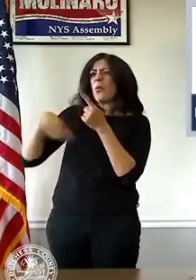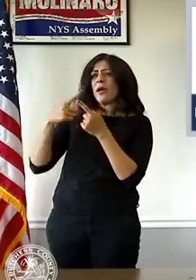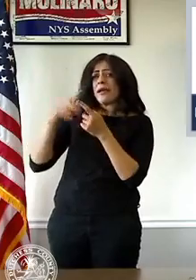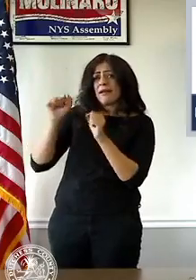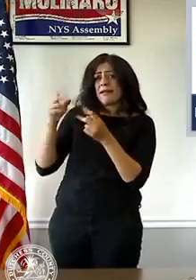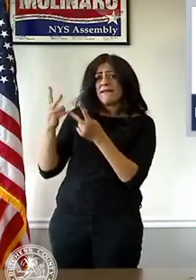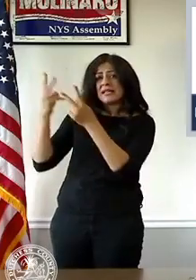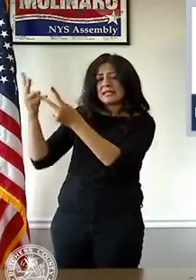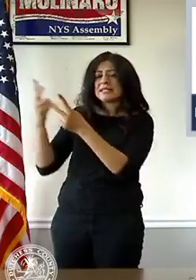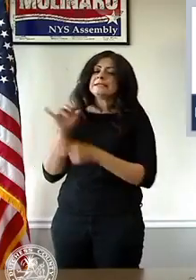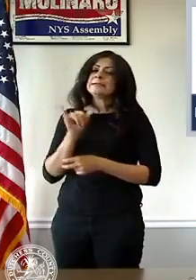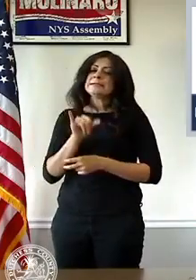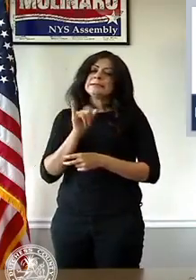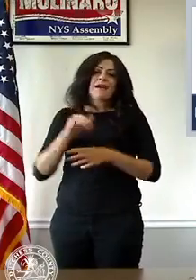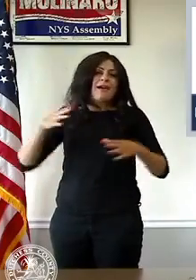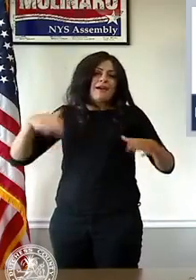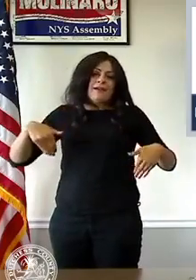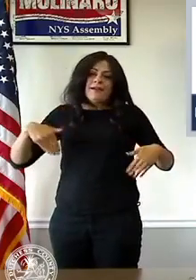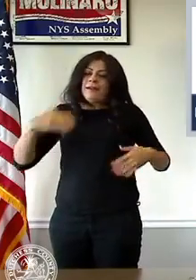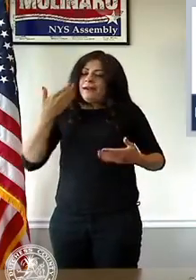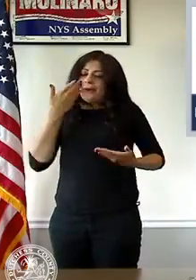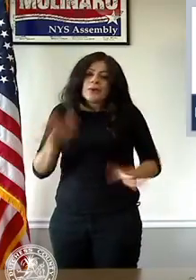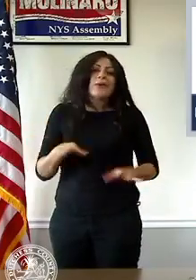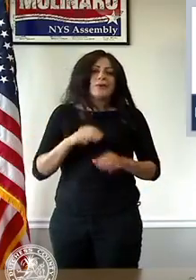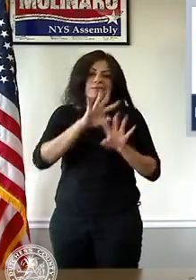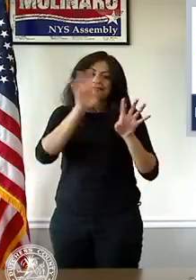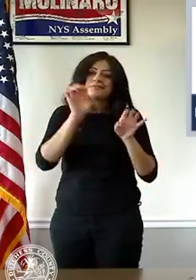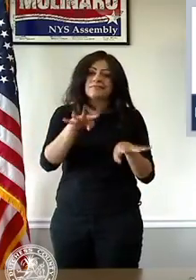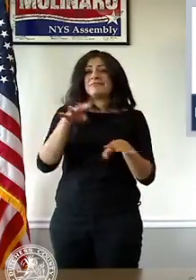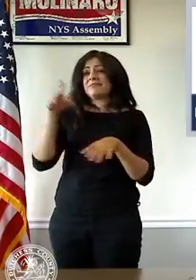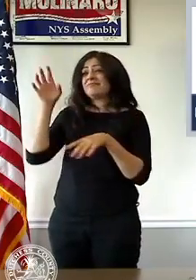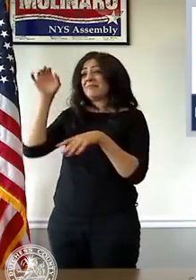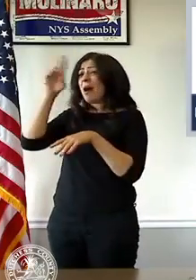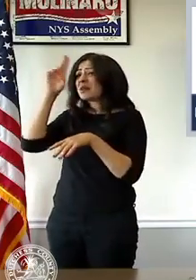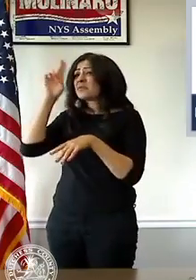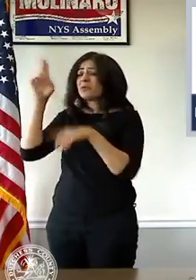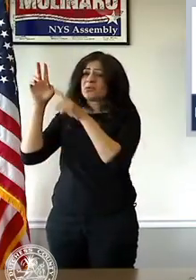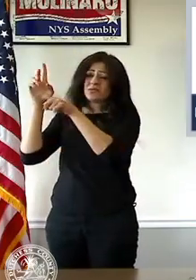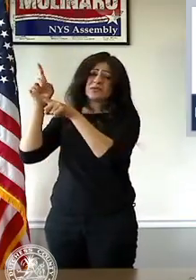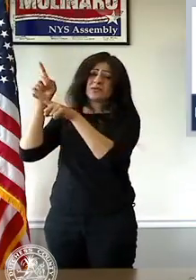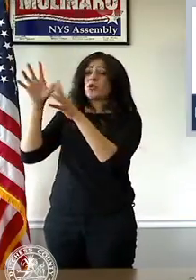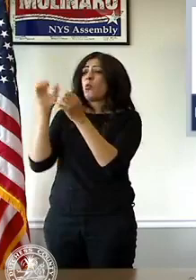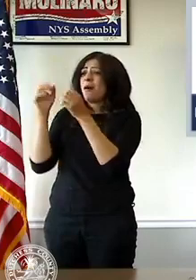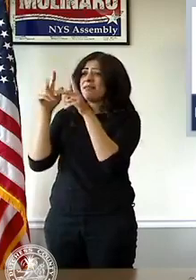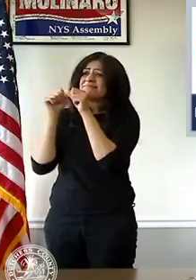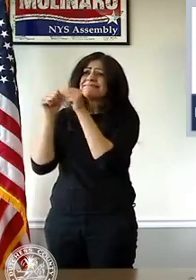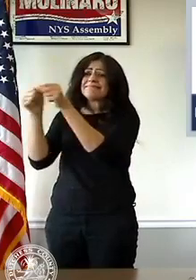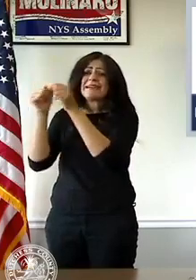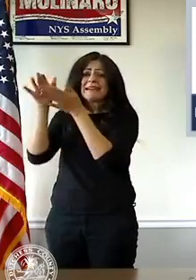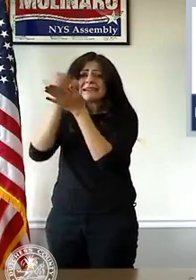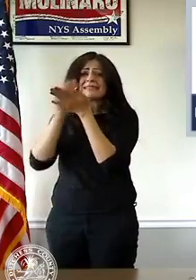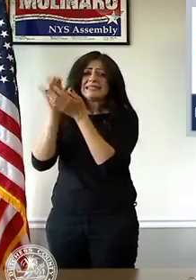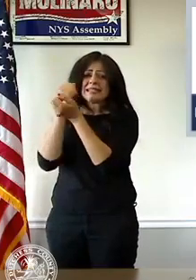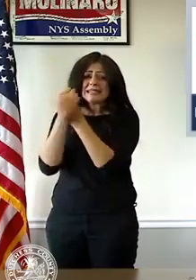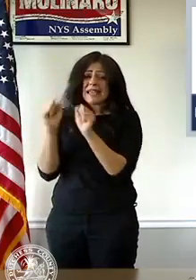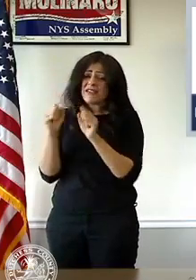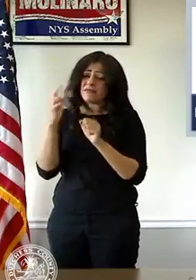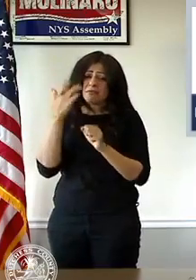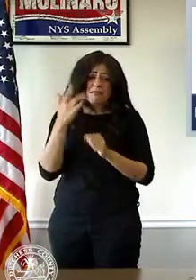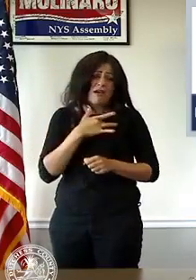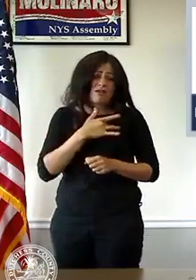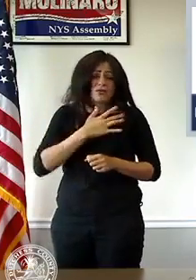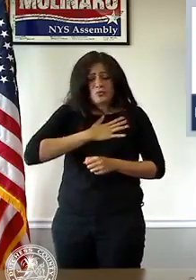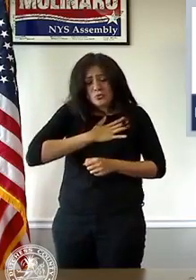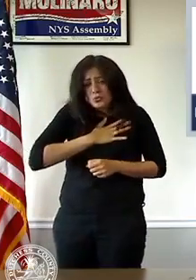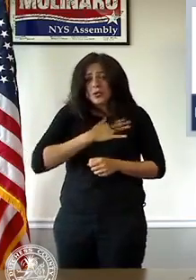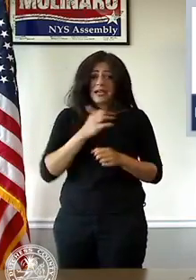hospitals in particular, they want to keep as clean and safe as possible. My heart breaks for those who have friends or family in hospitals and